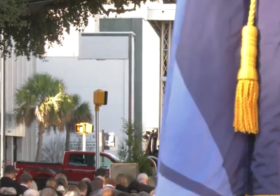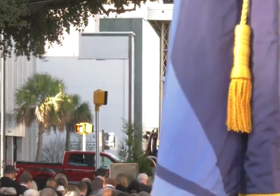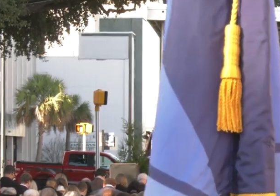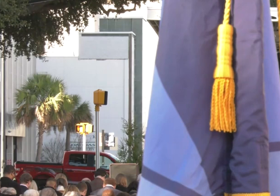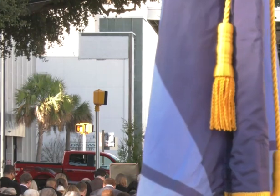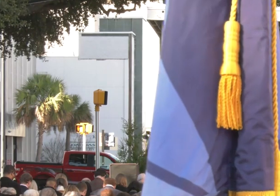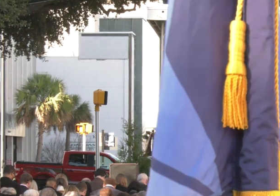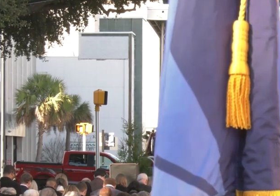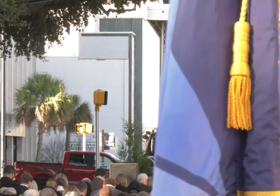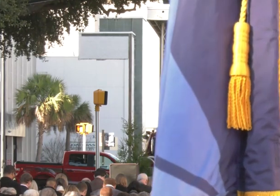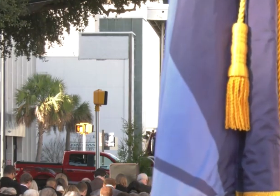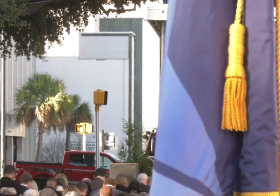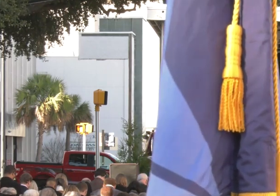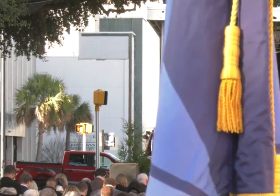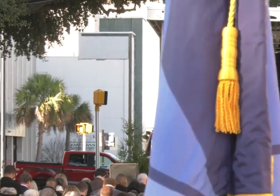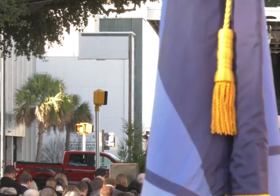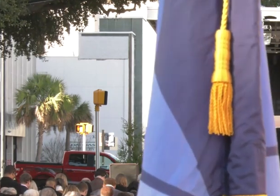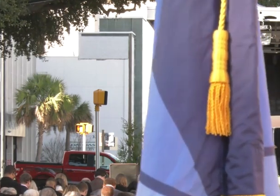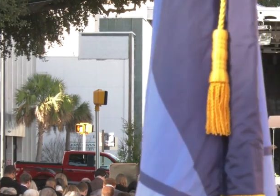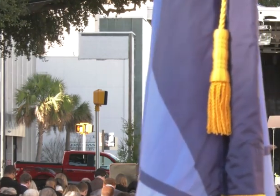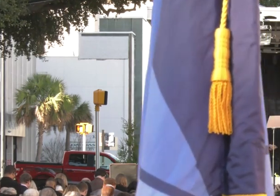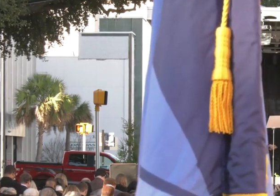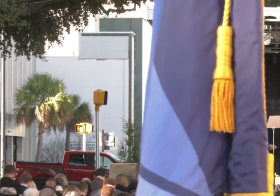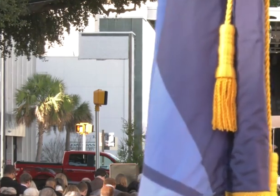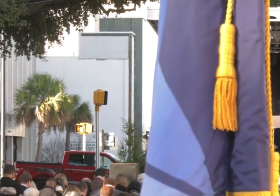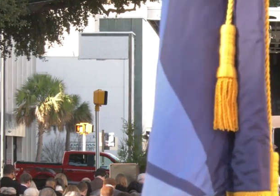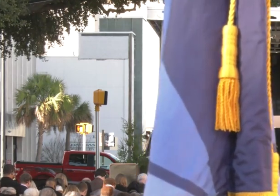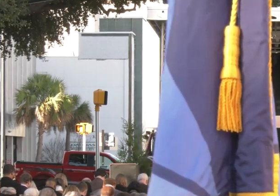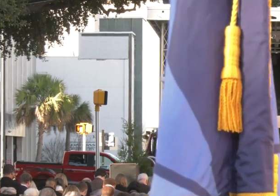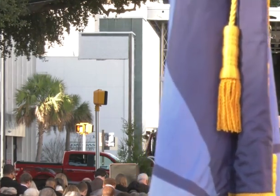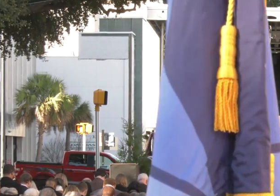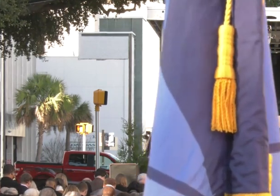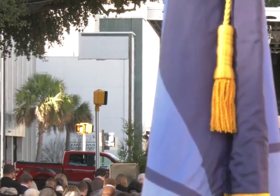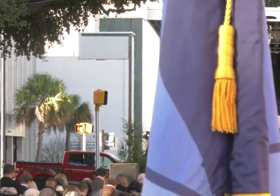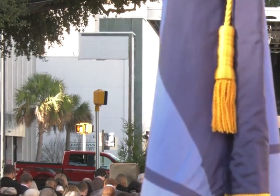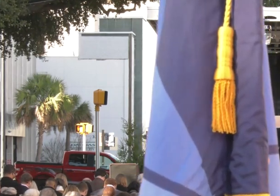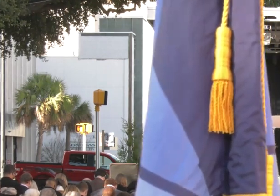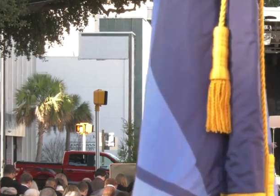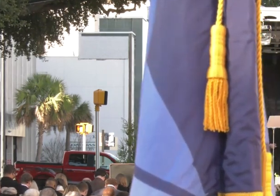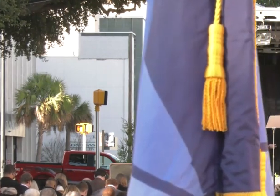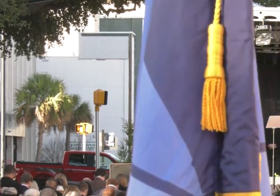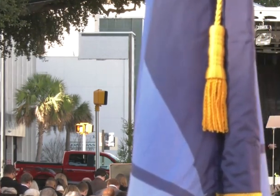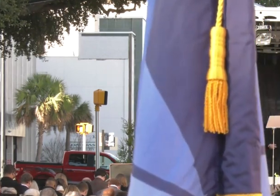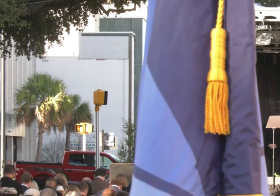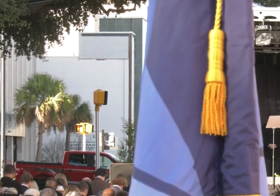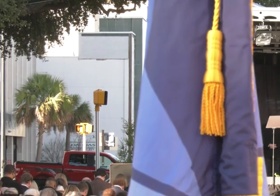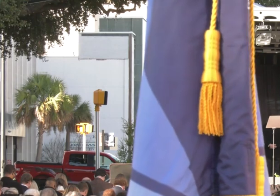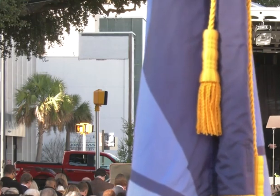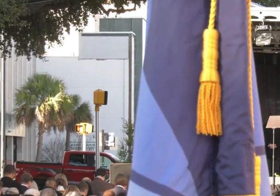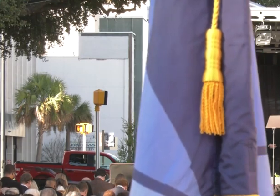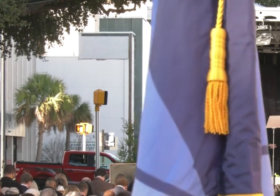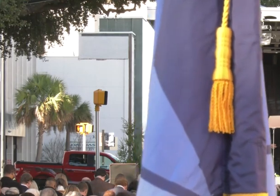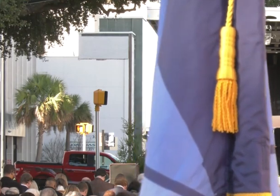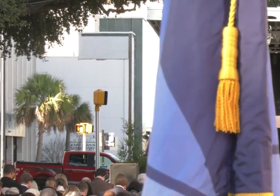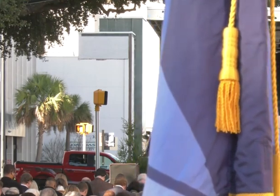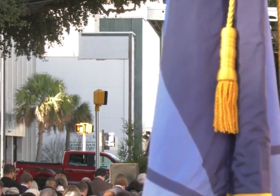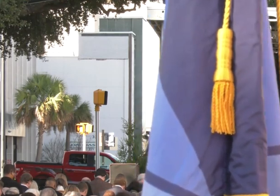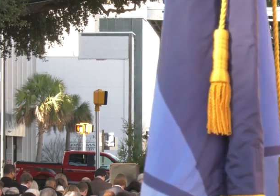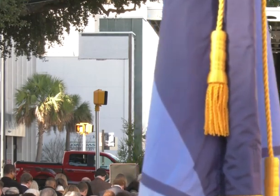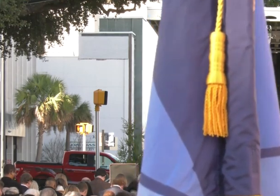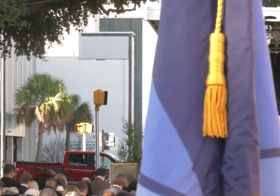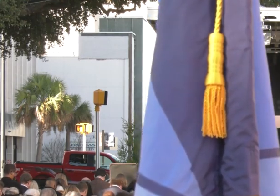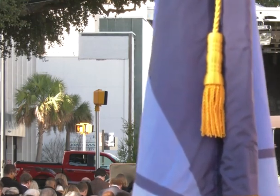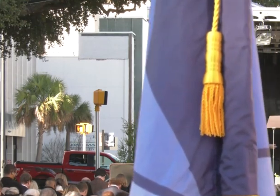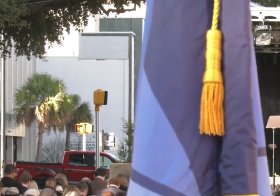will to be done in the city of Columbia, as it is in heaven. We thank you in a special way for those who have